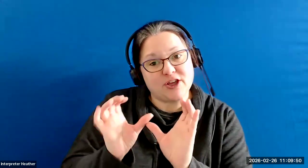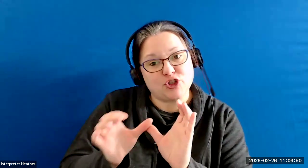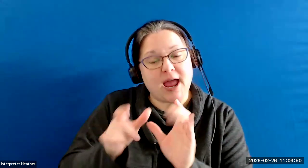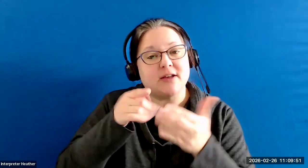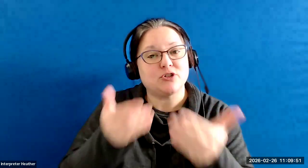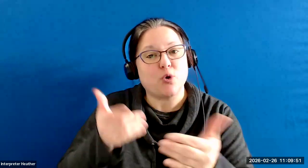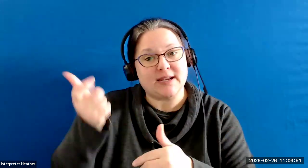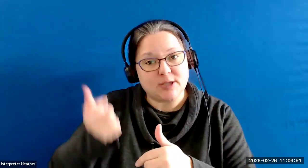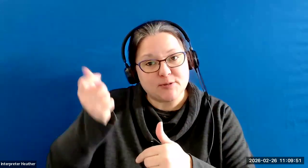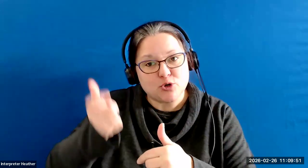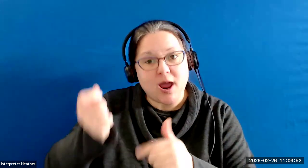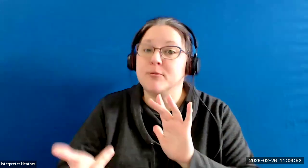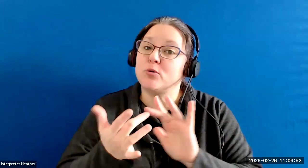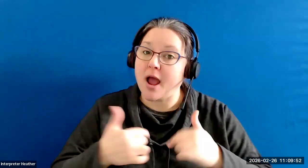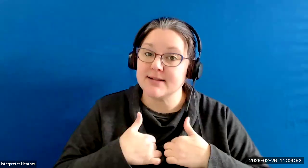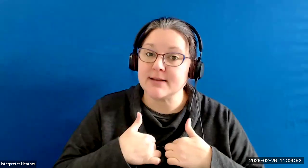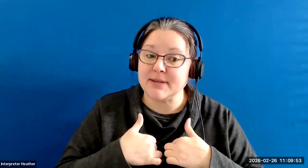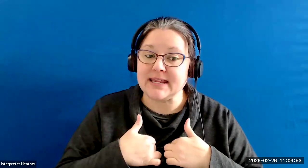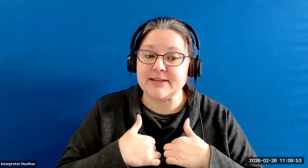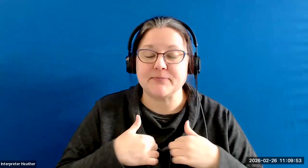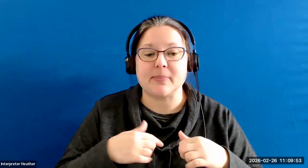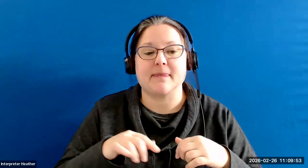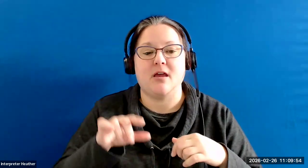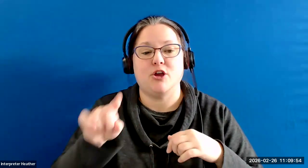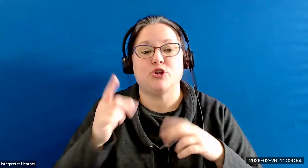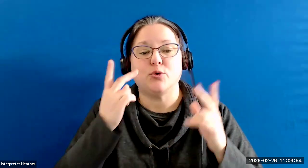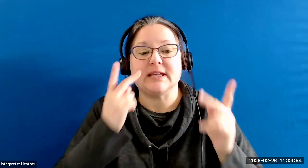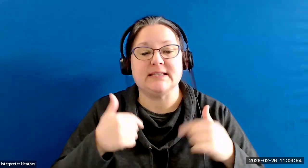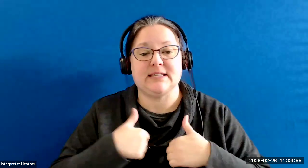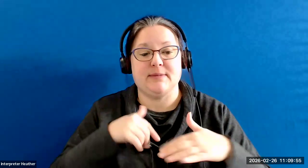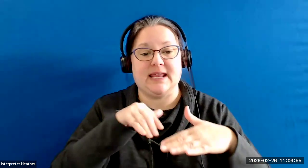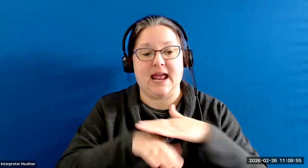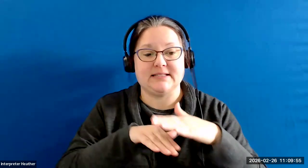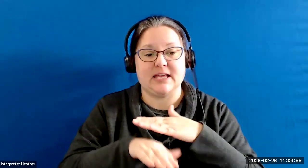subscribe, reach out to me. You can get me at